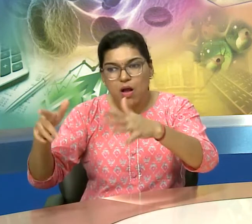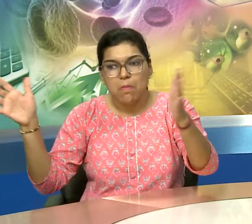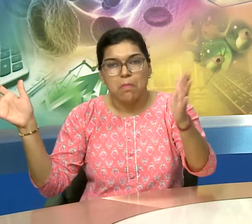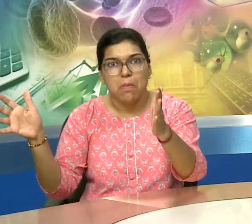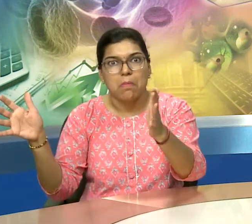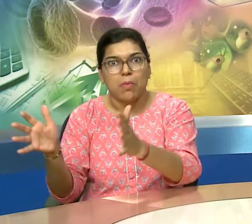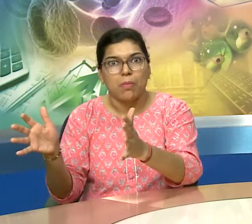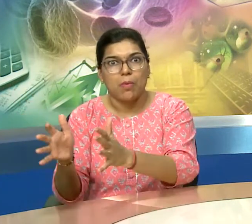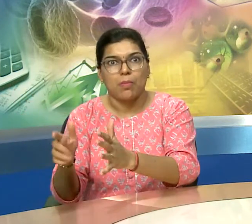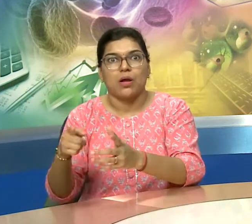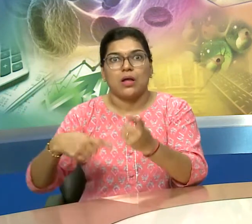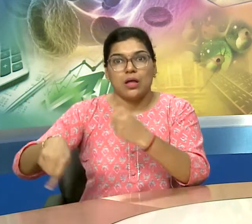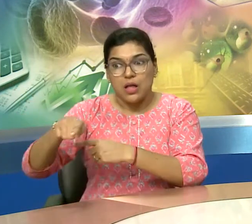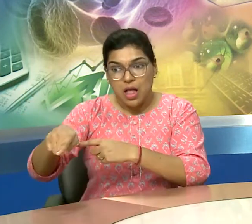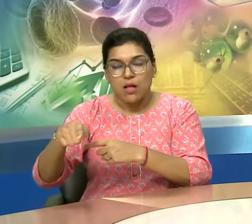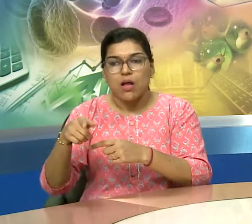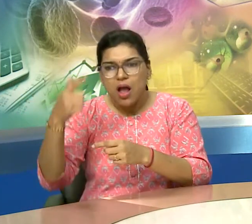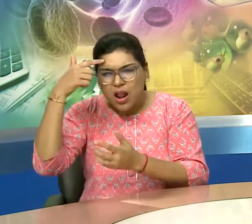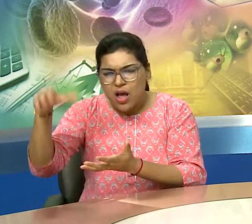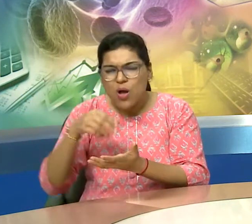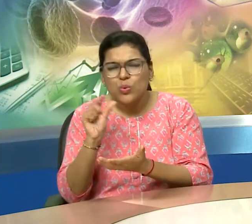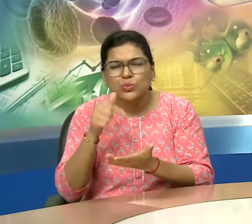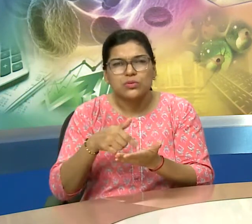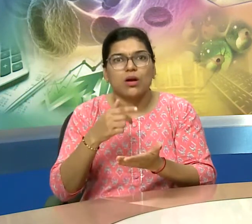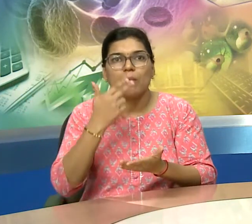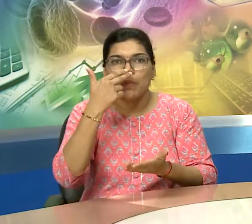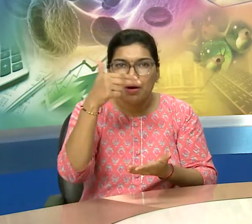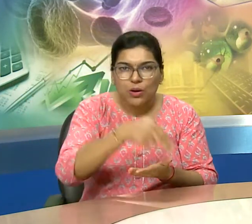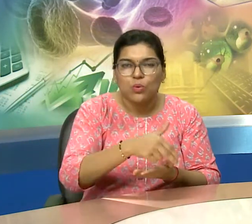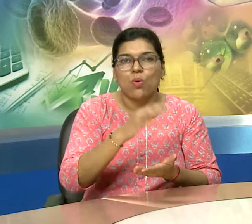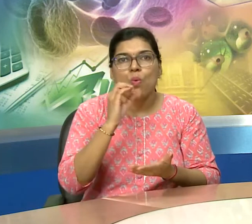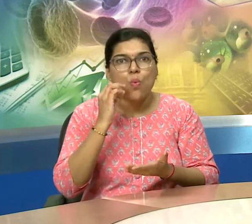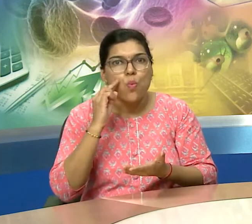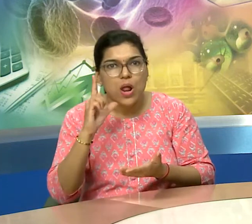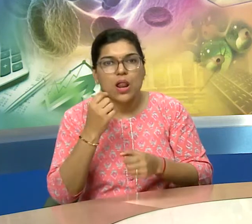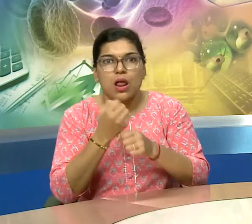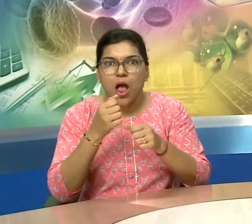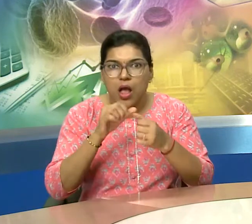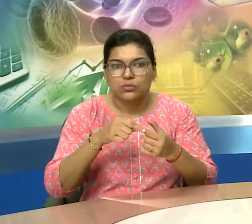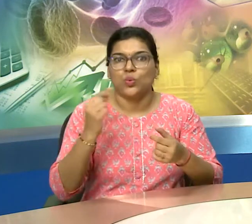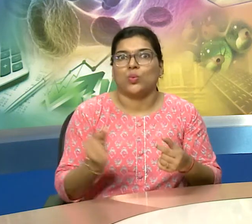So the mining activities have depleted stock of mineral